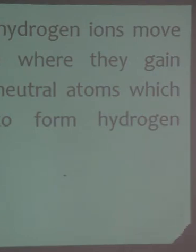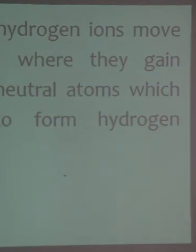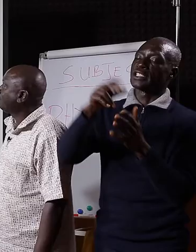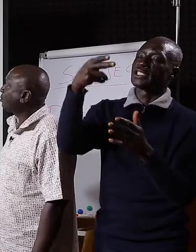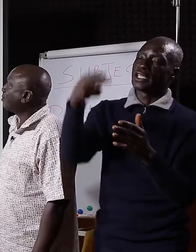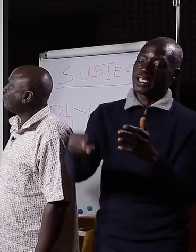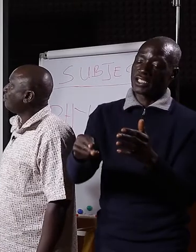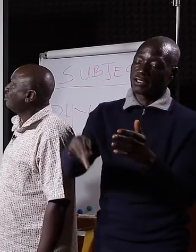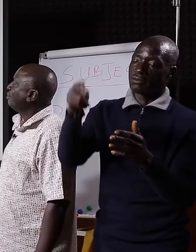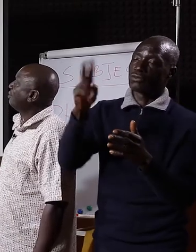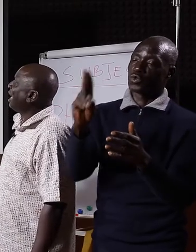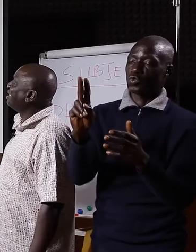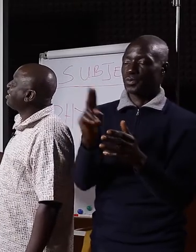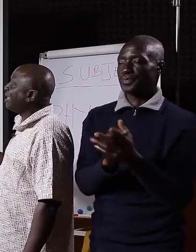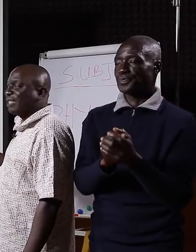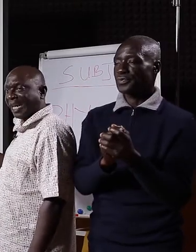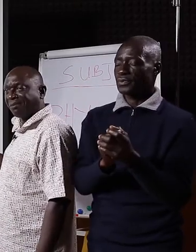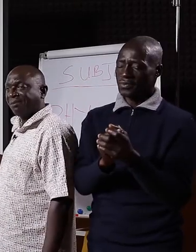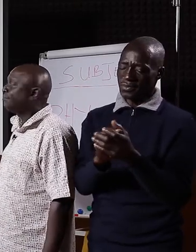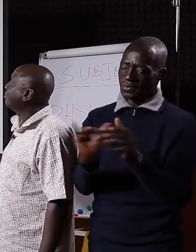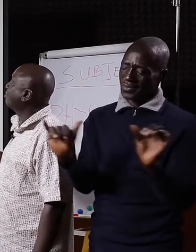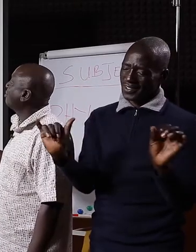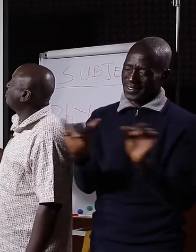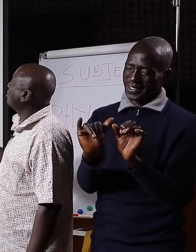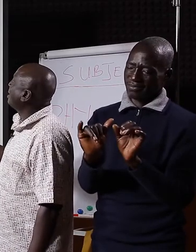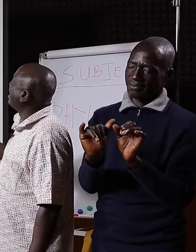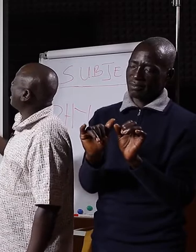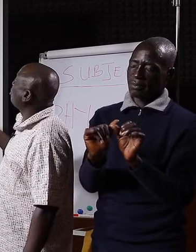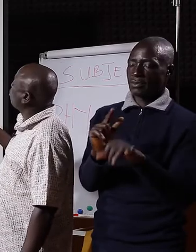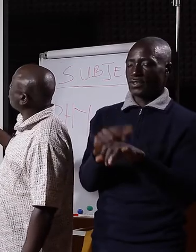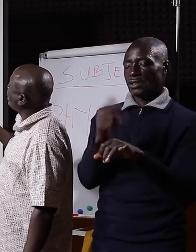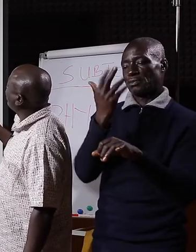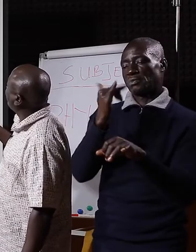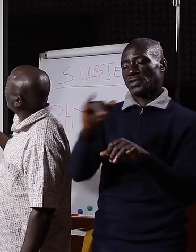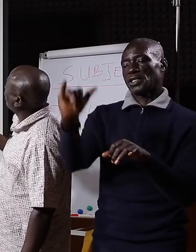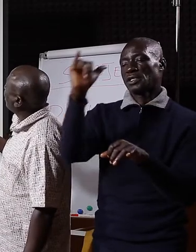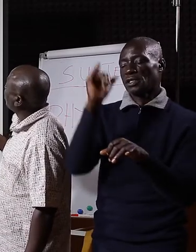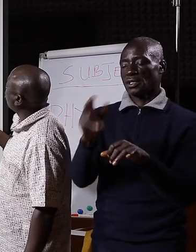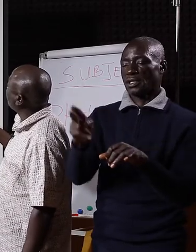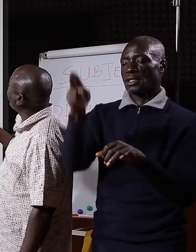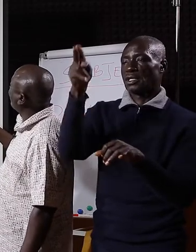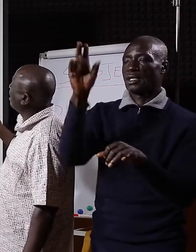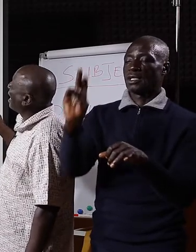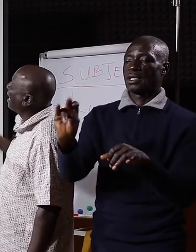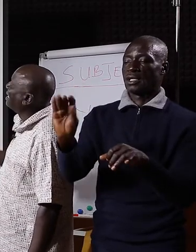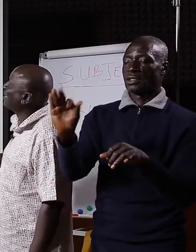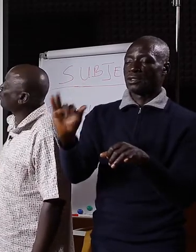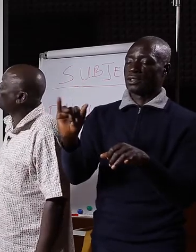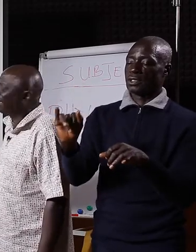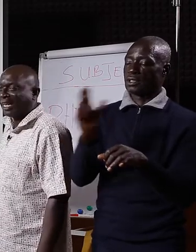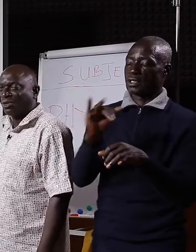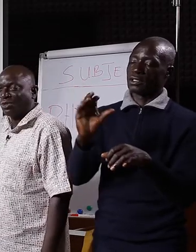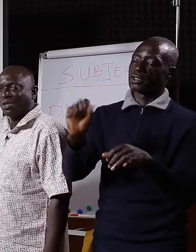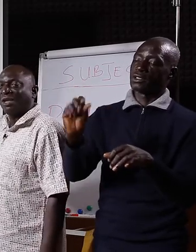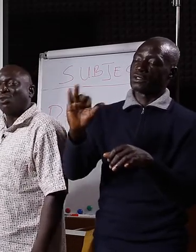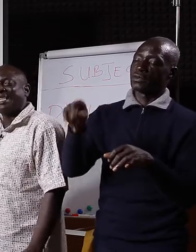H2. At the same time, the hydroxyl and the